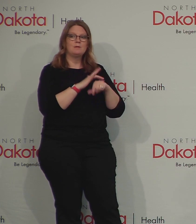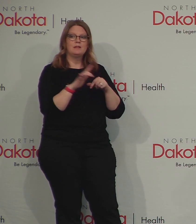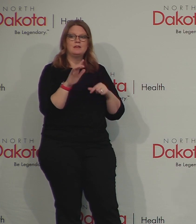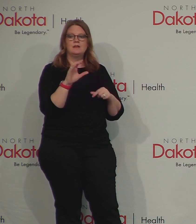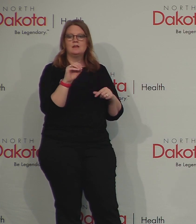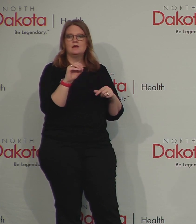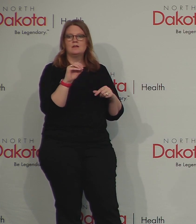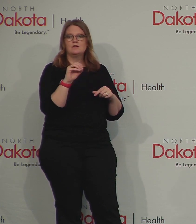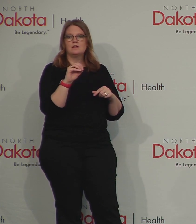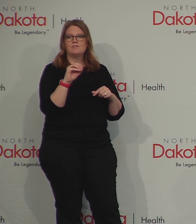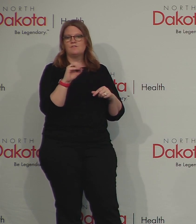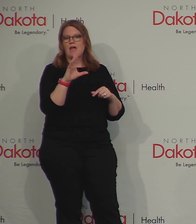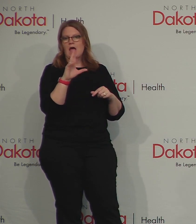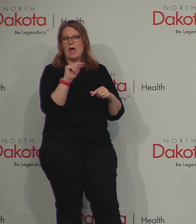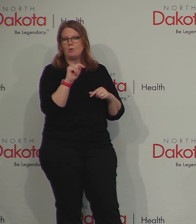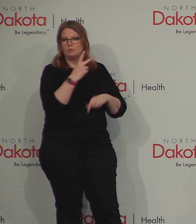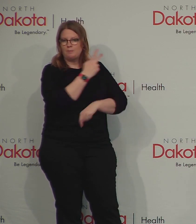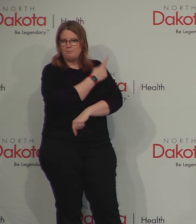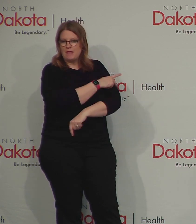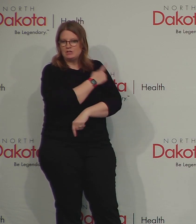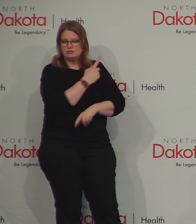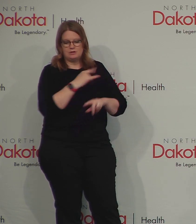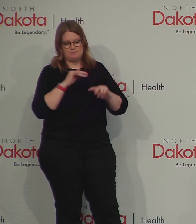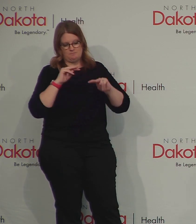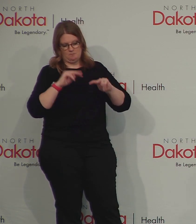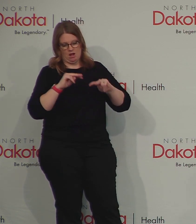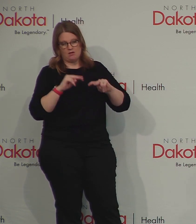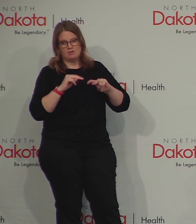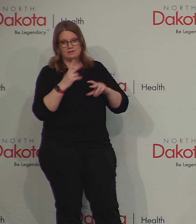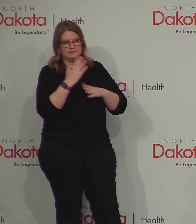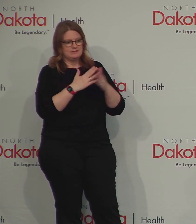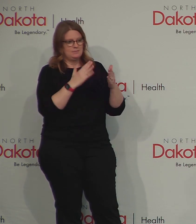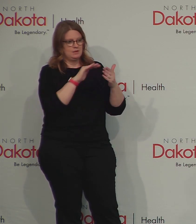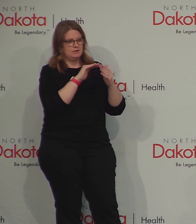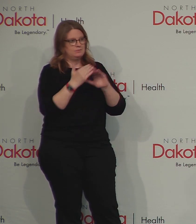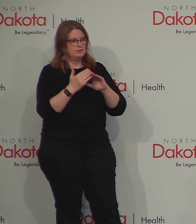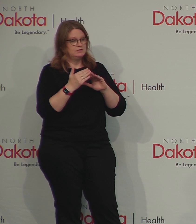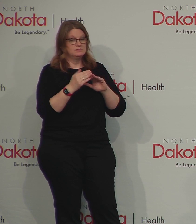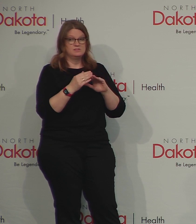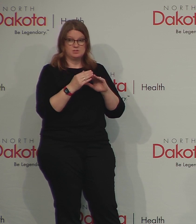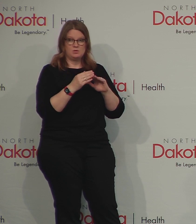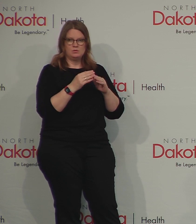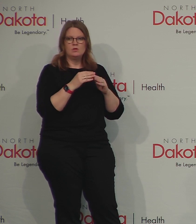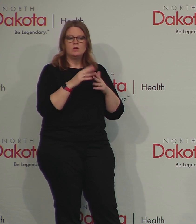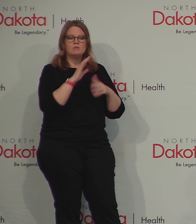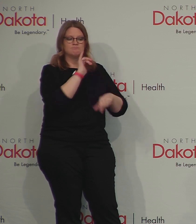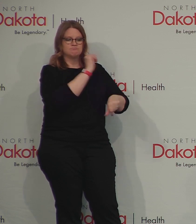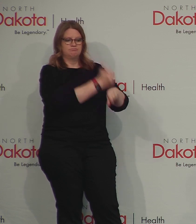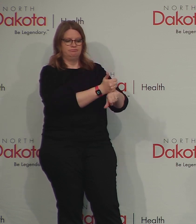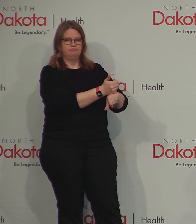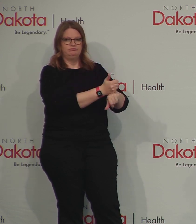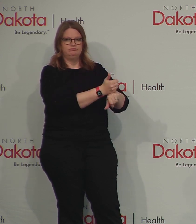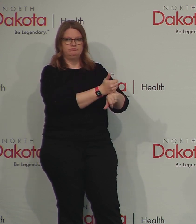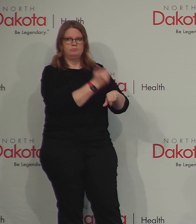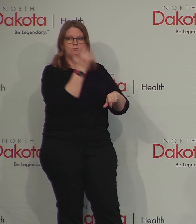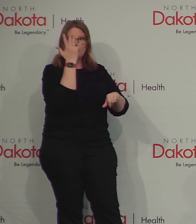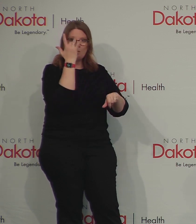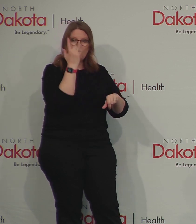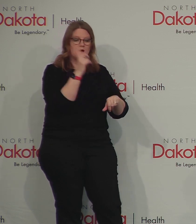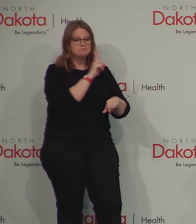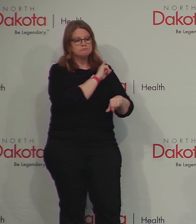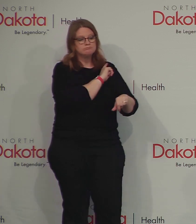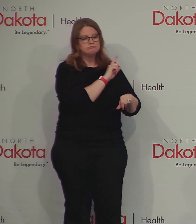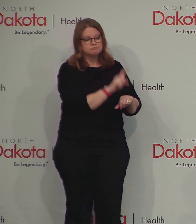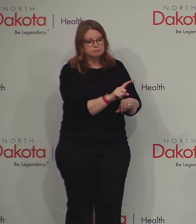of outpatient monitoring programs in some of our communities that have been put into place to make it possible to safely